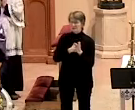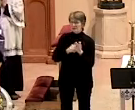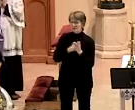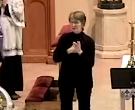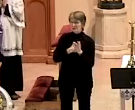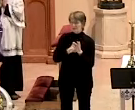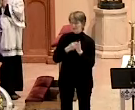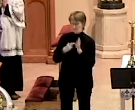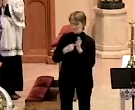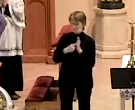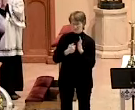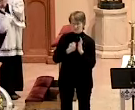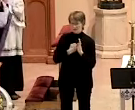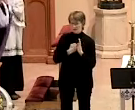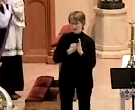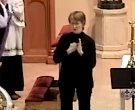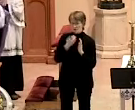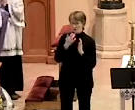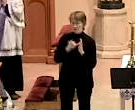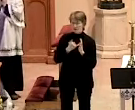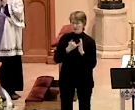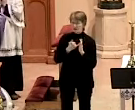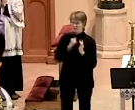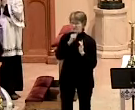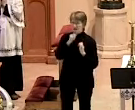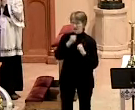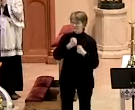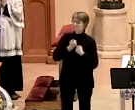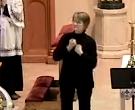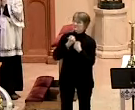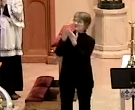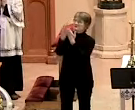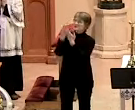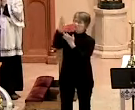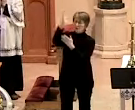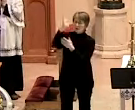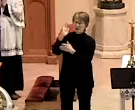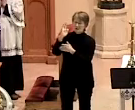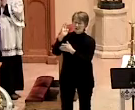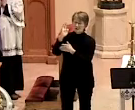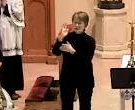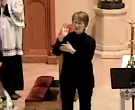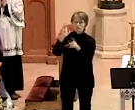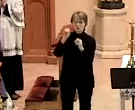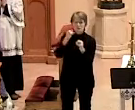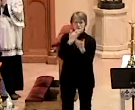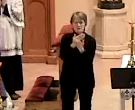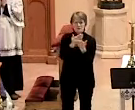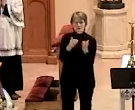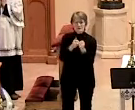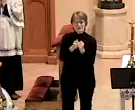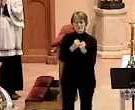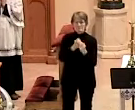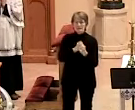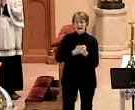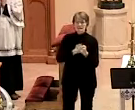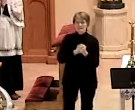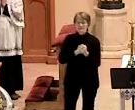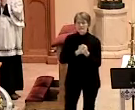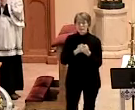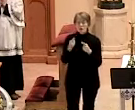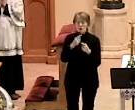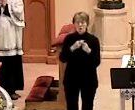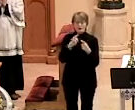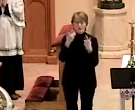any lifting up of God to strengthen us to do the goodness of penance. After you receive